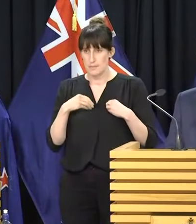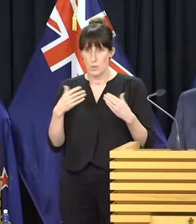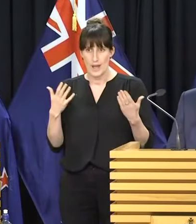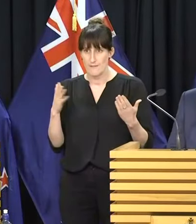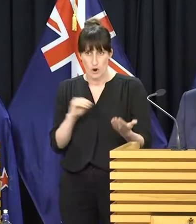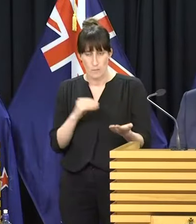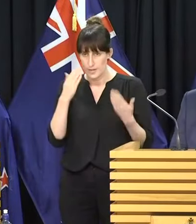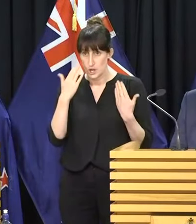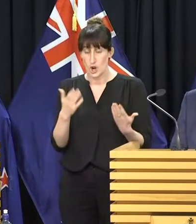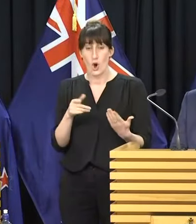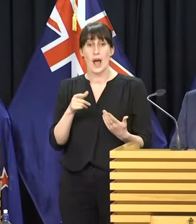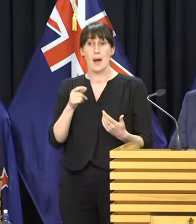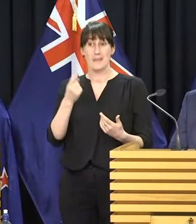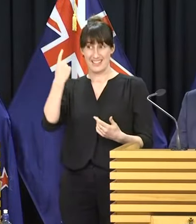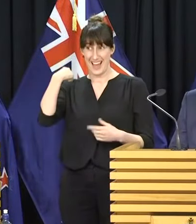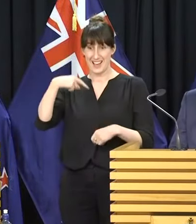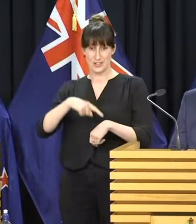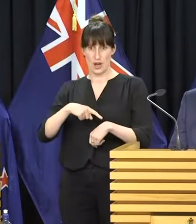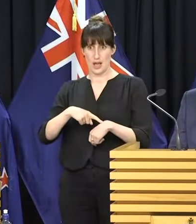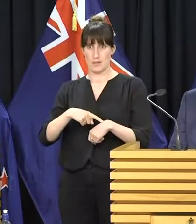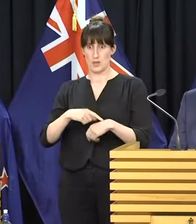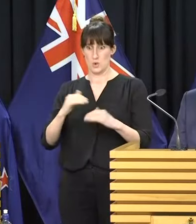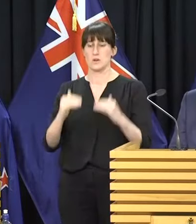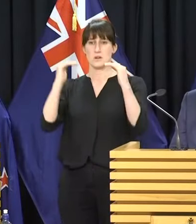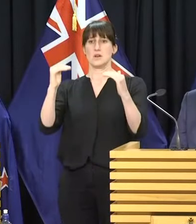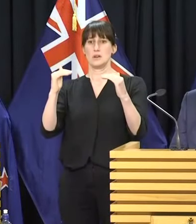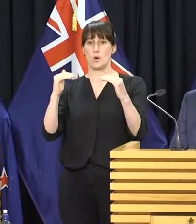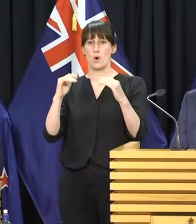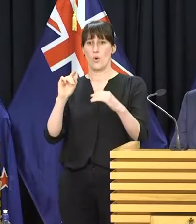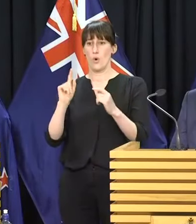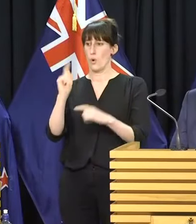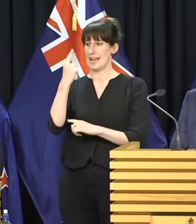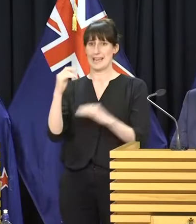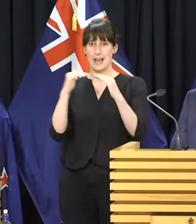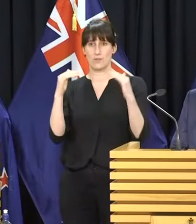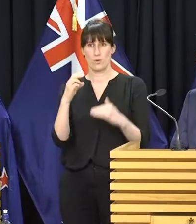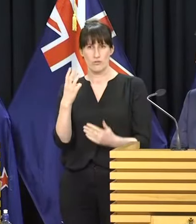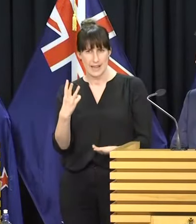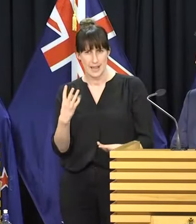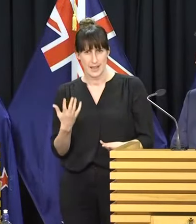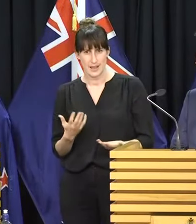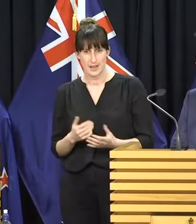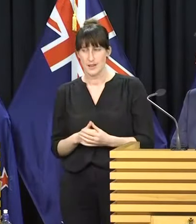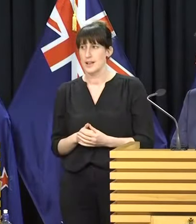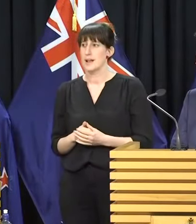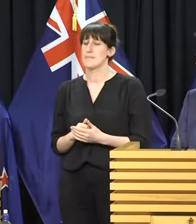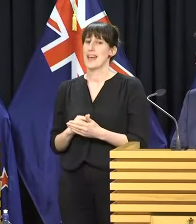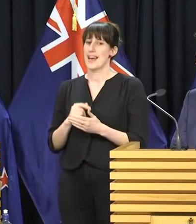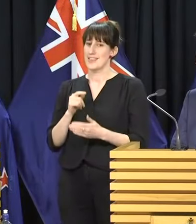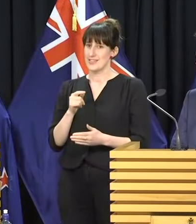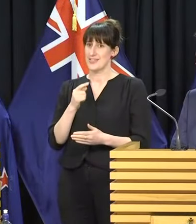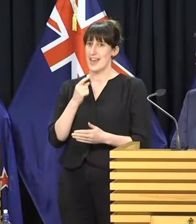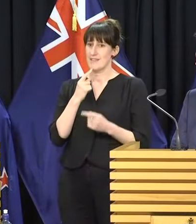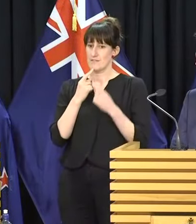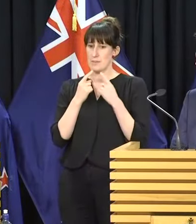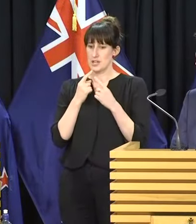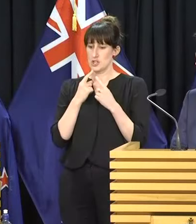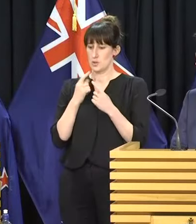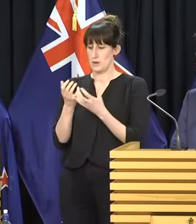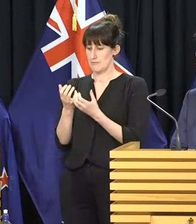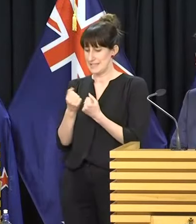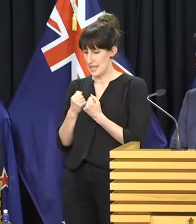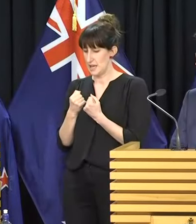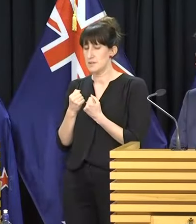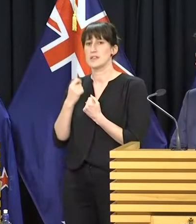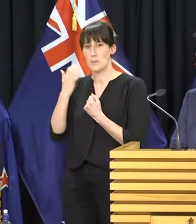different about that? I don't. And are you simply hoping that a source will reveal itself? We weren't sharing the information quite as quickly as we are now. I mean, literally,